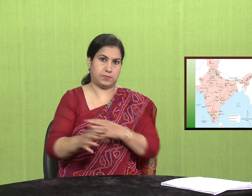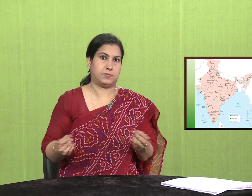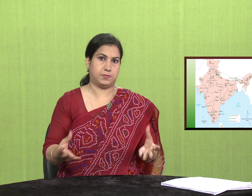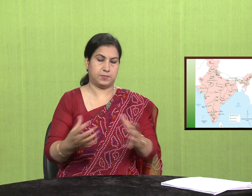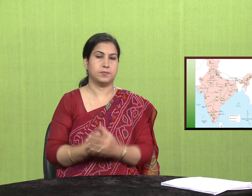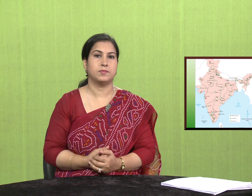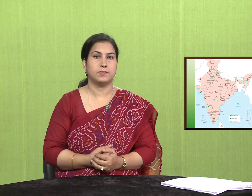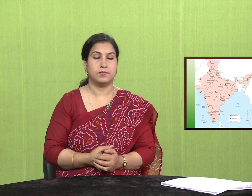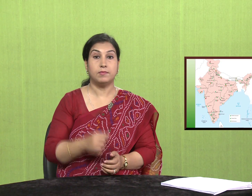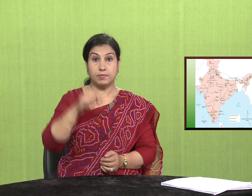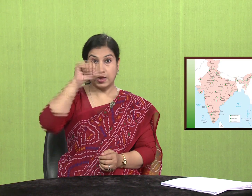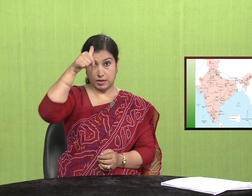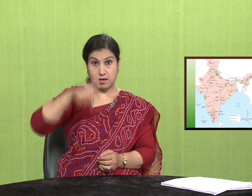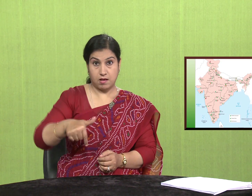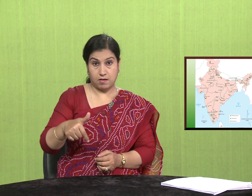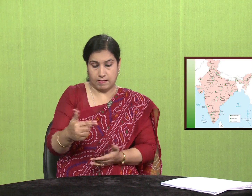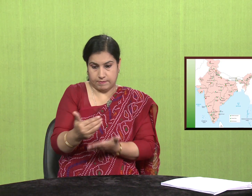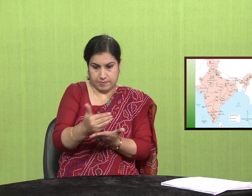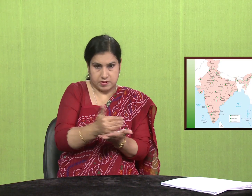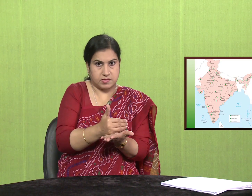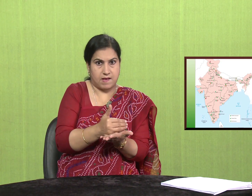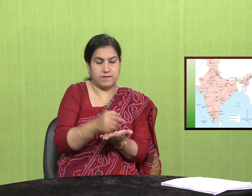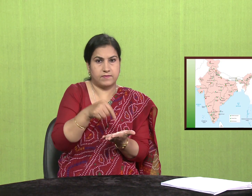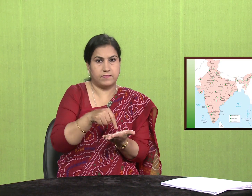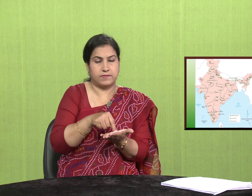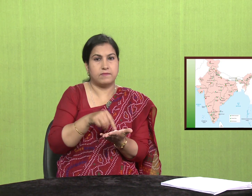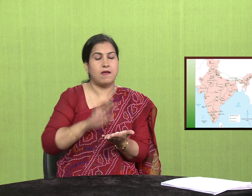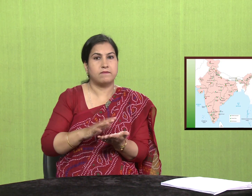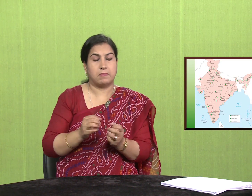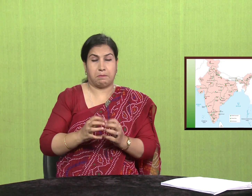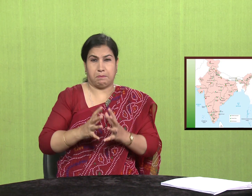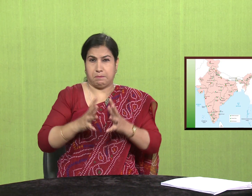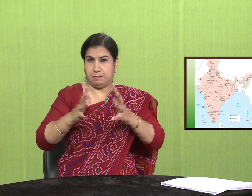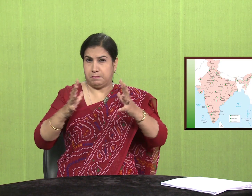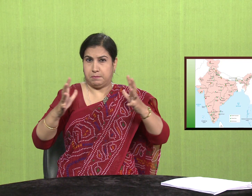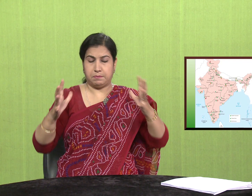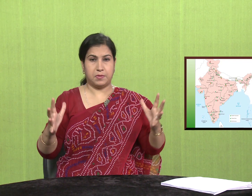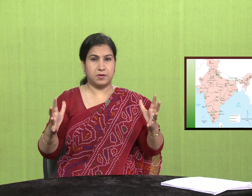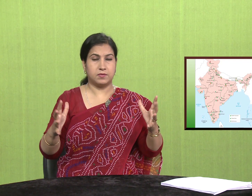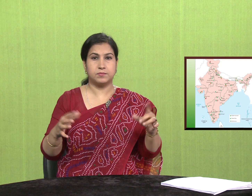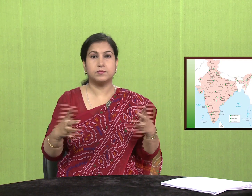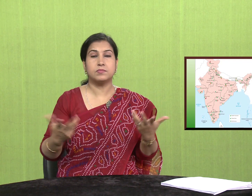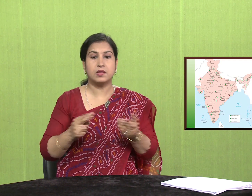India has preserved vast tracts of natural habitat,